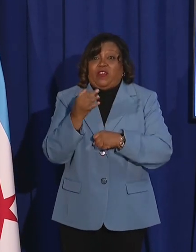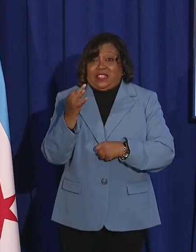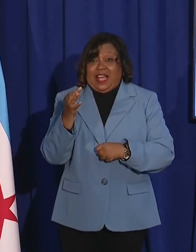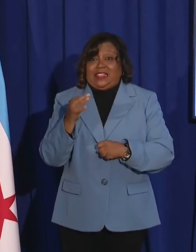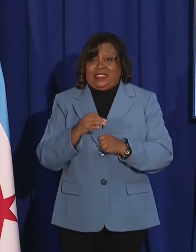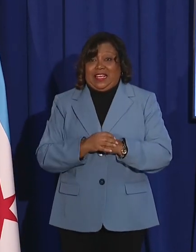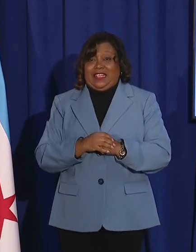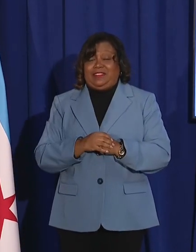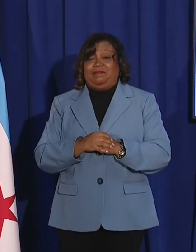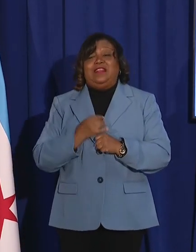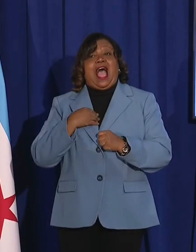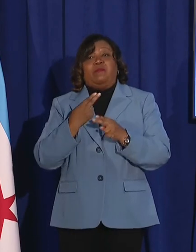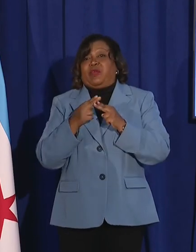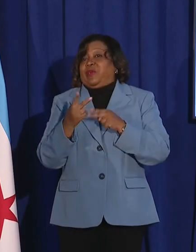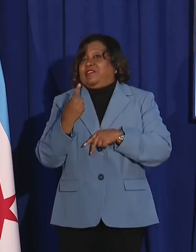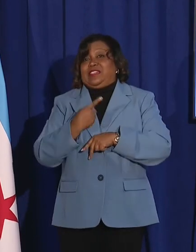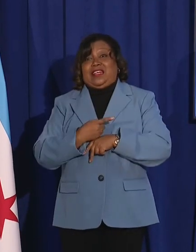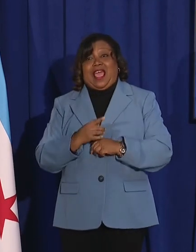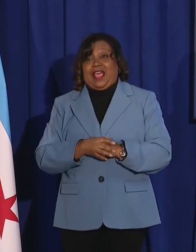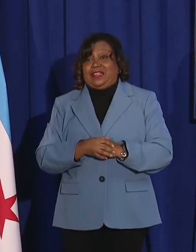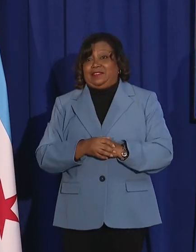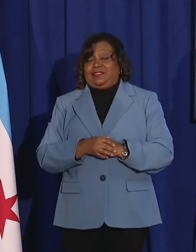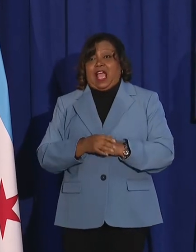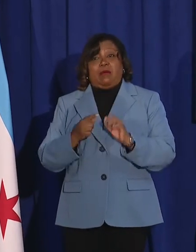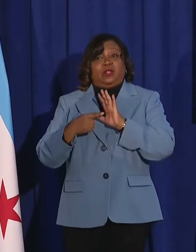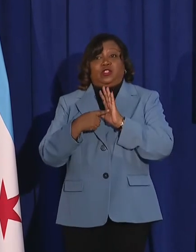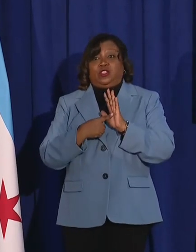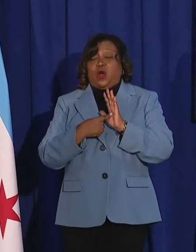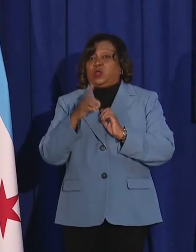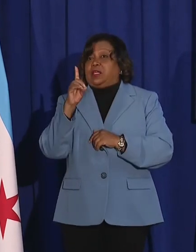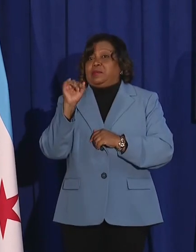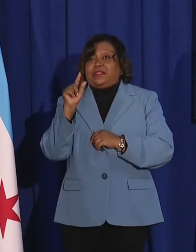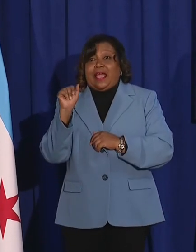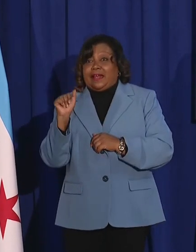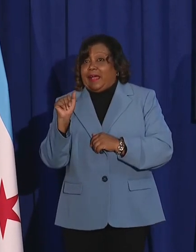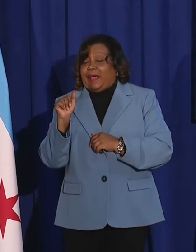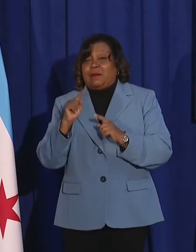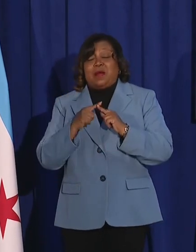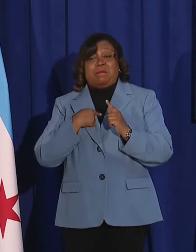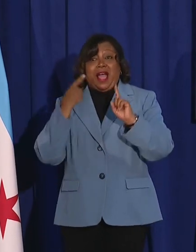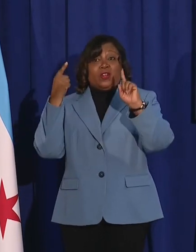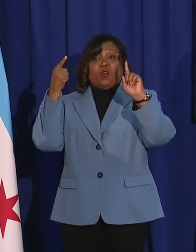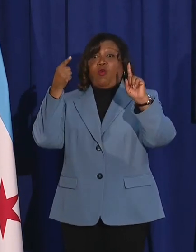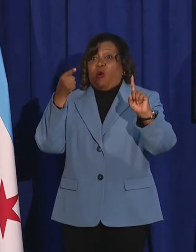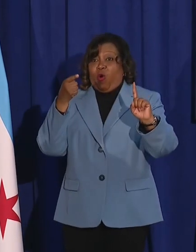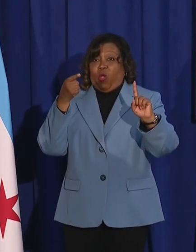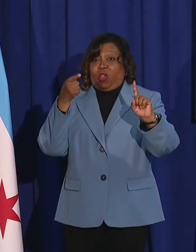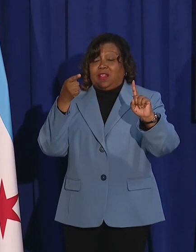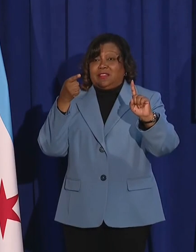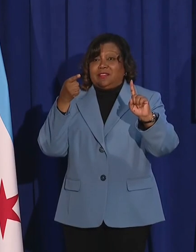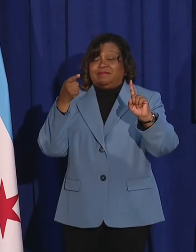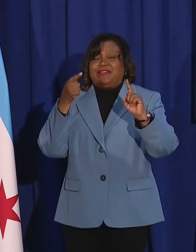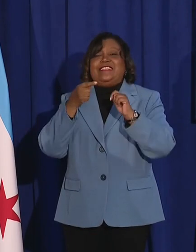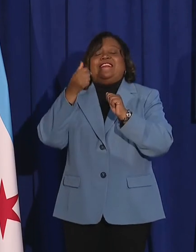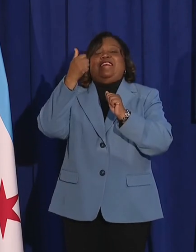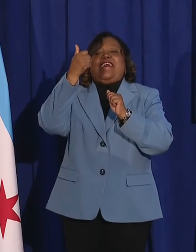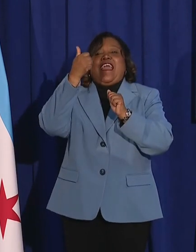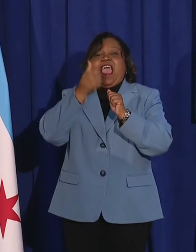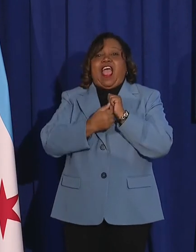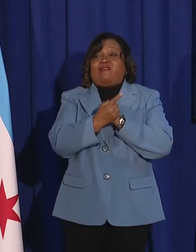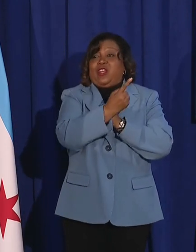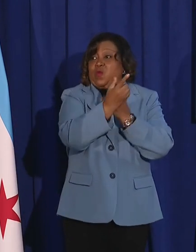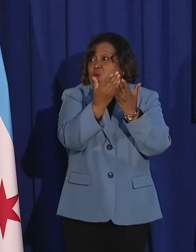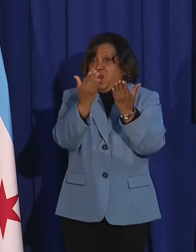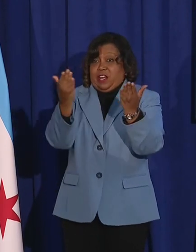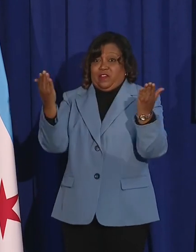COVID-19. I'll be brief today. We're going to show some data, but my goal is that every one